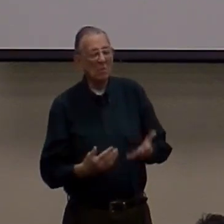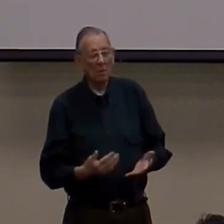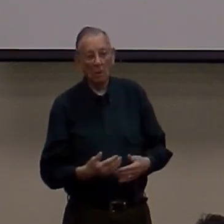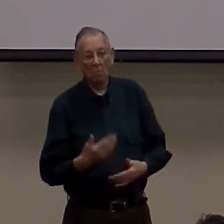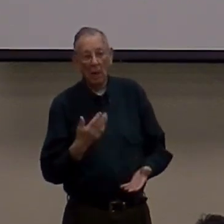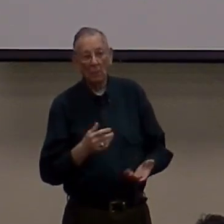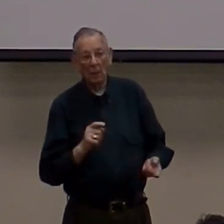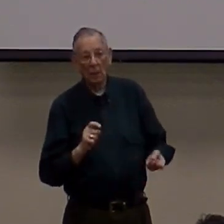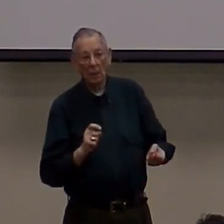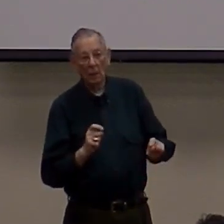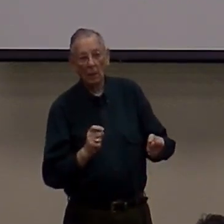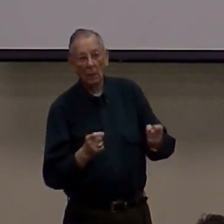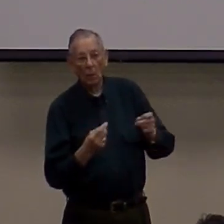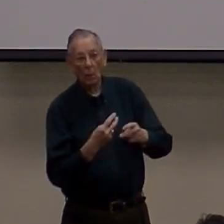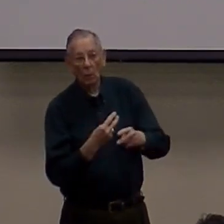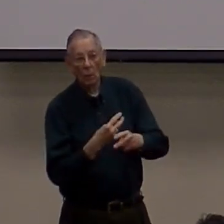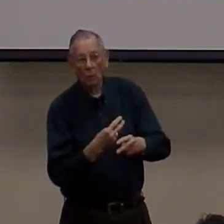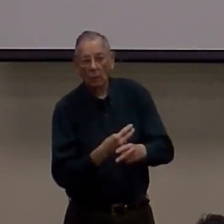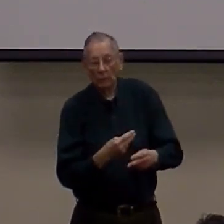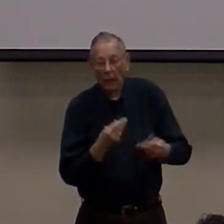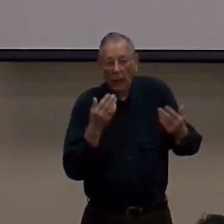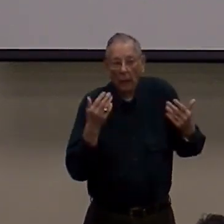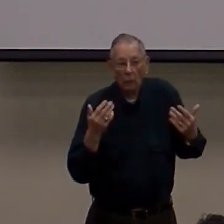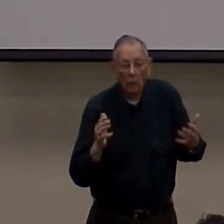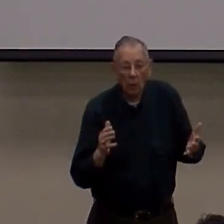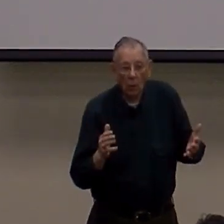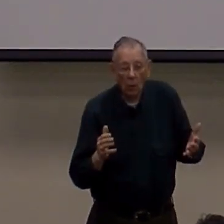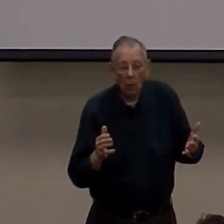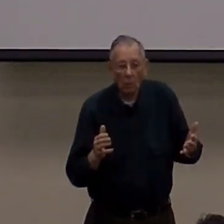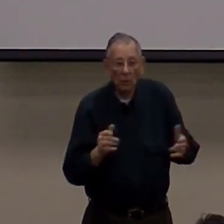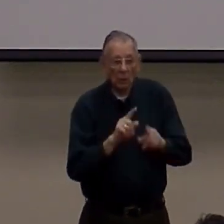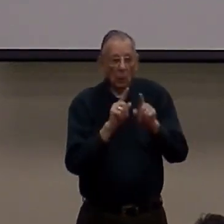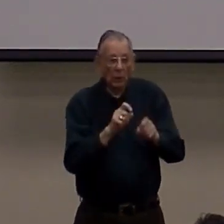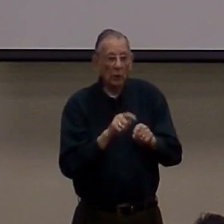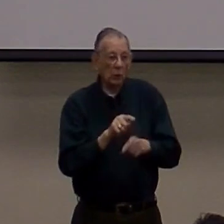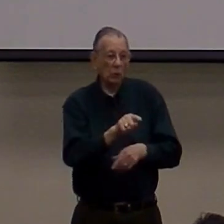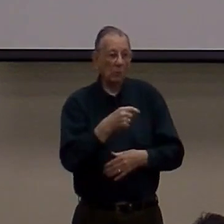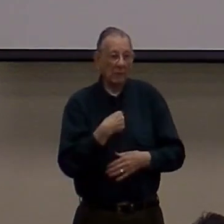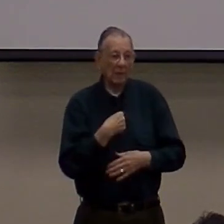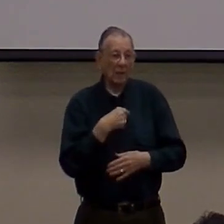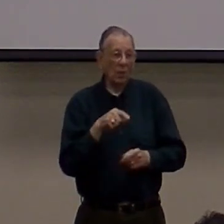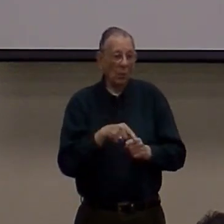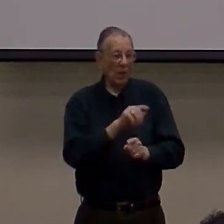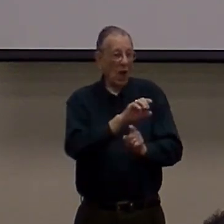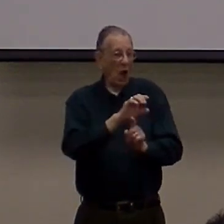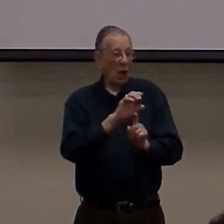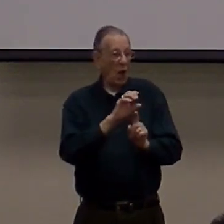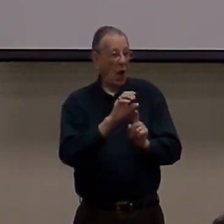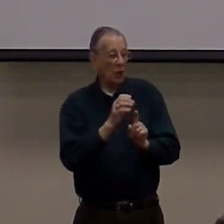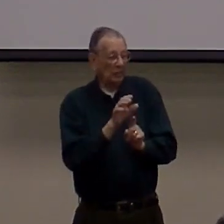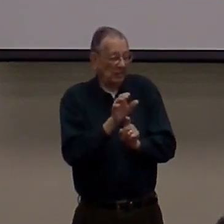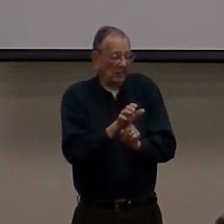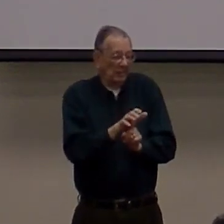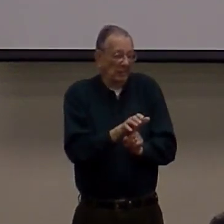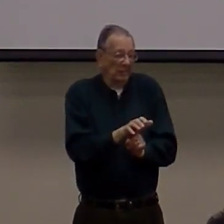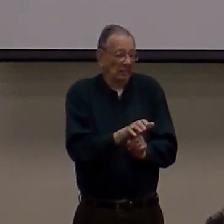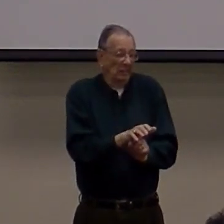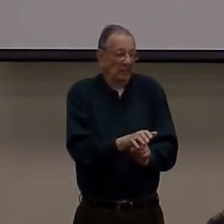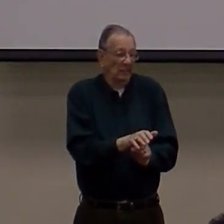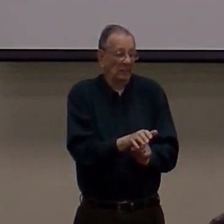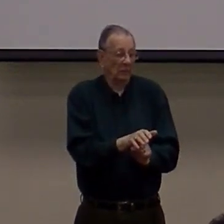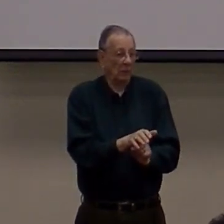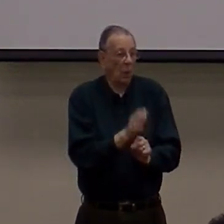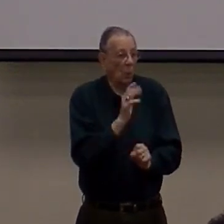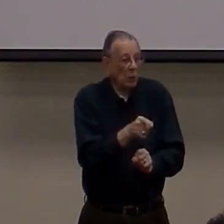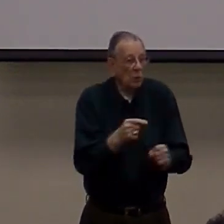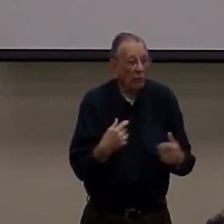get as threatening. I don't know. But the question comes to you and me, when the culture presses in, will